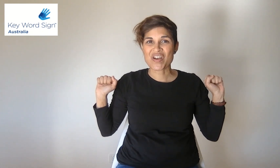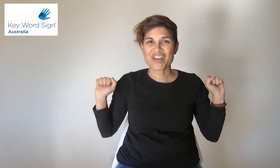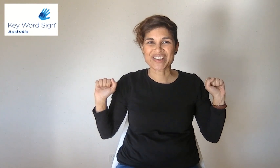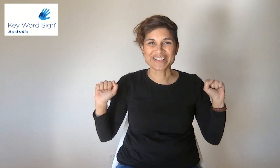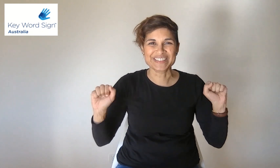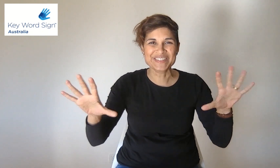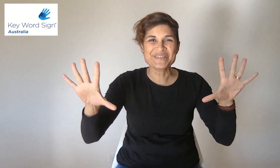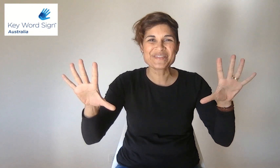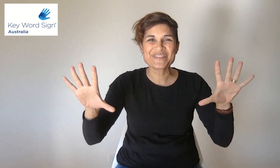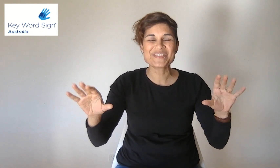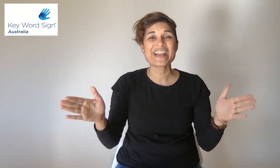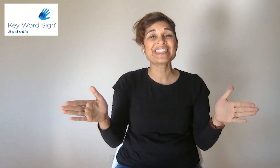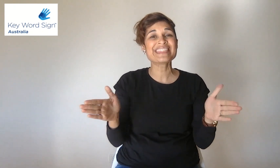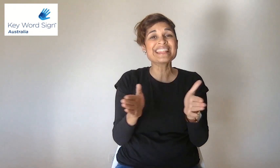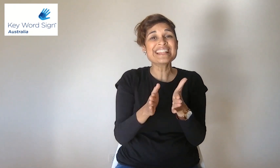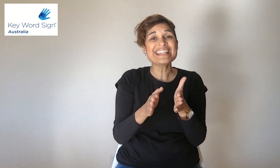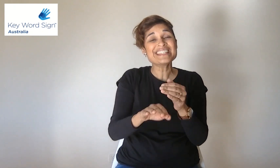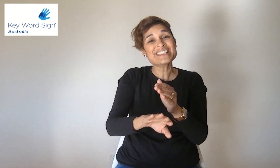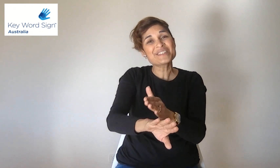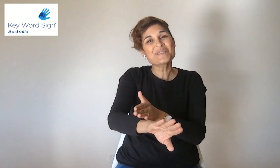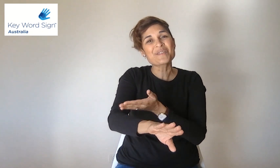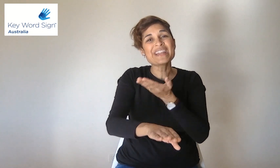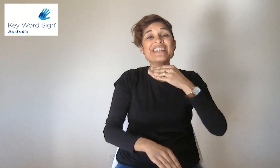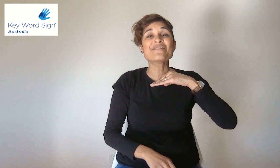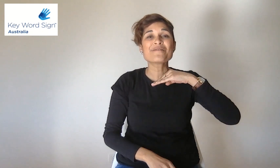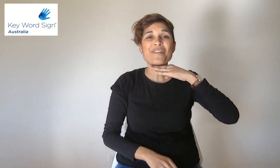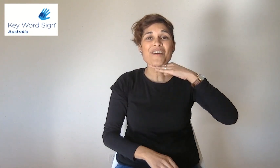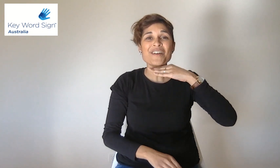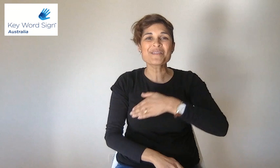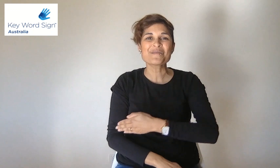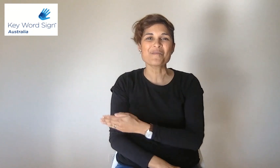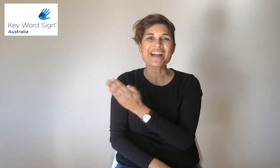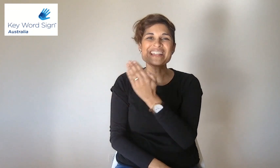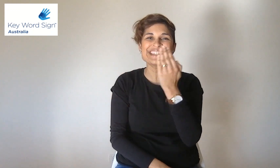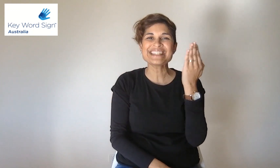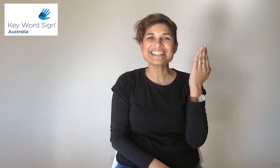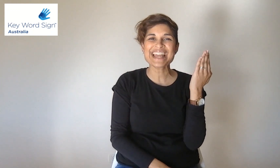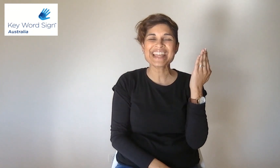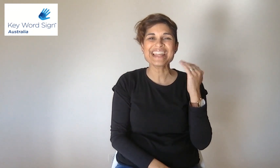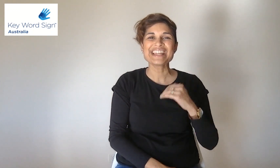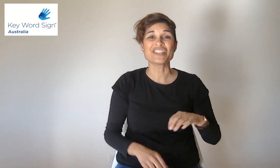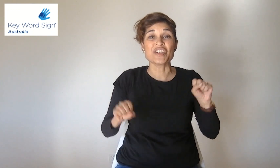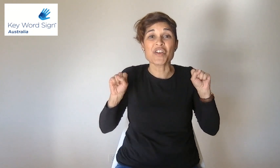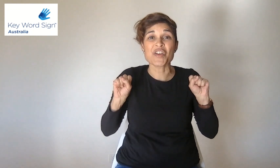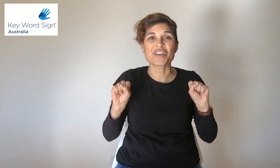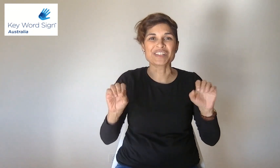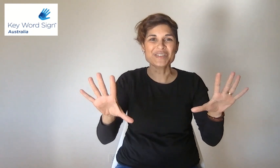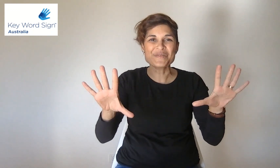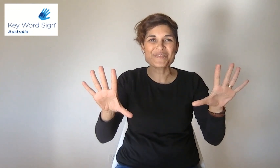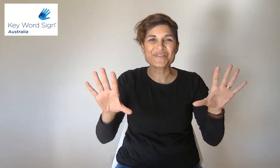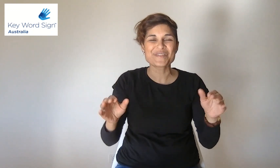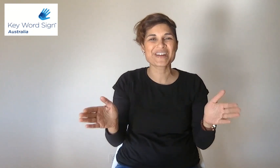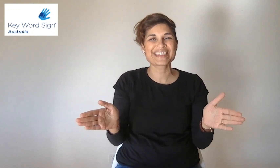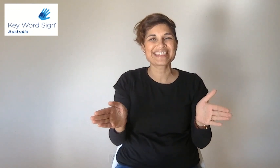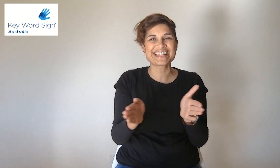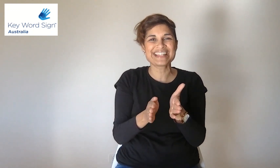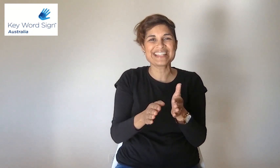De gloomp went the little green frog one day. De gloomp went the